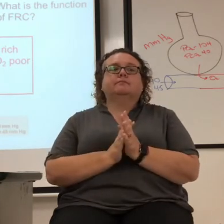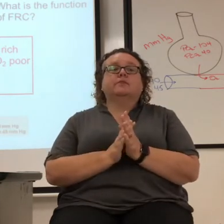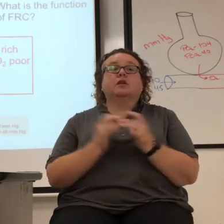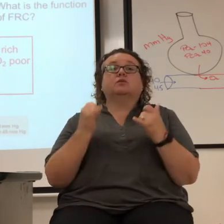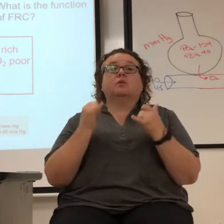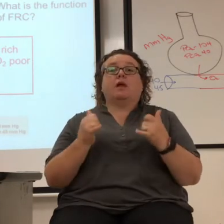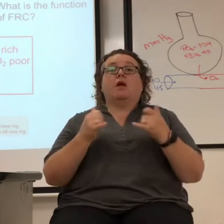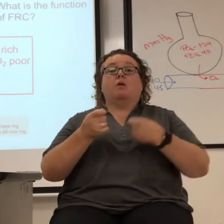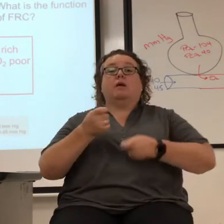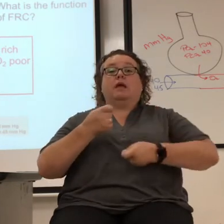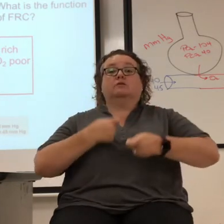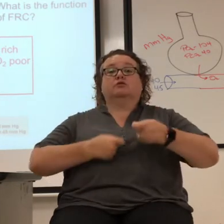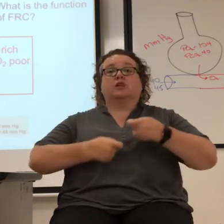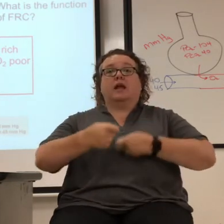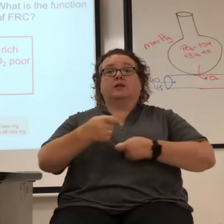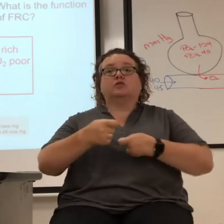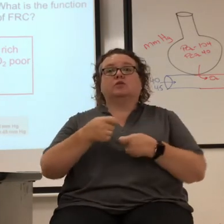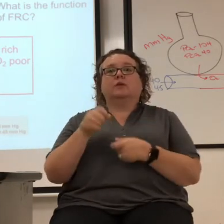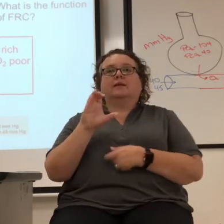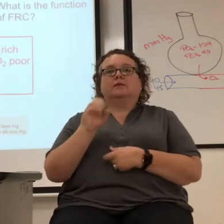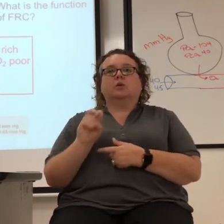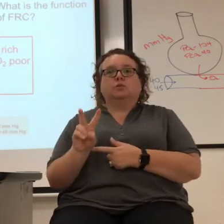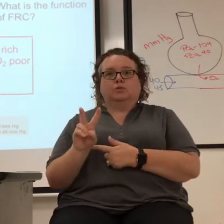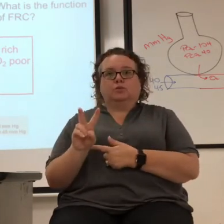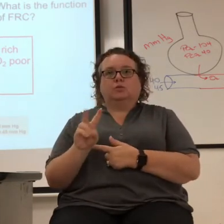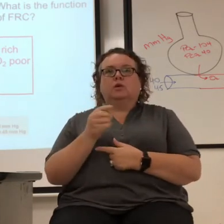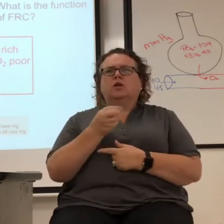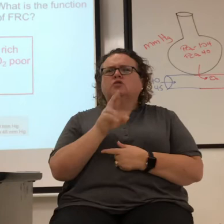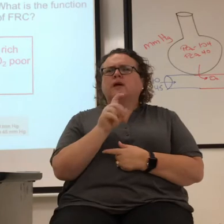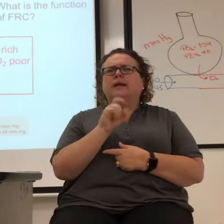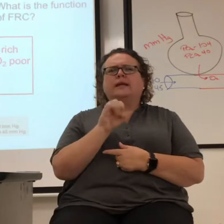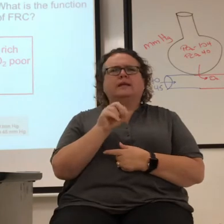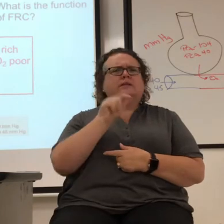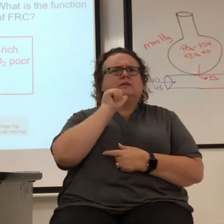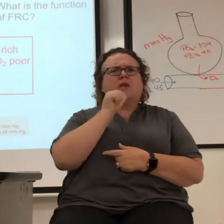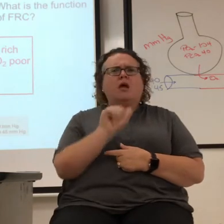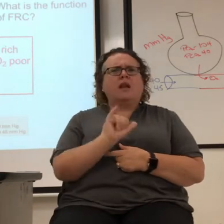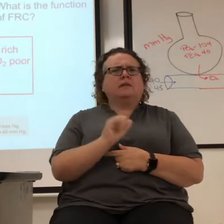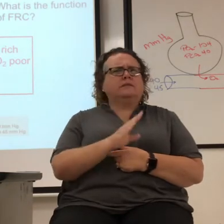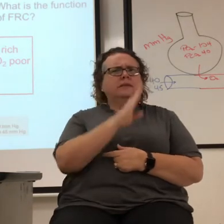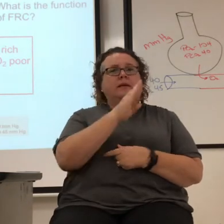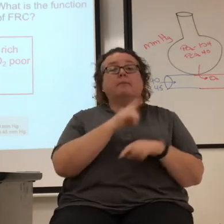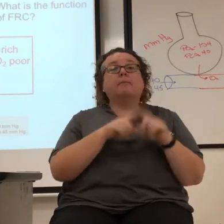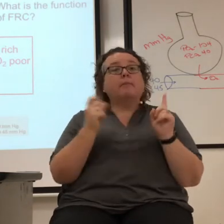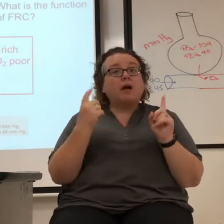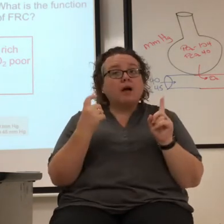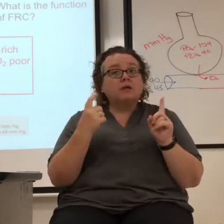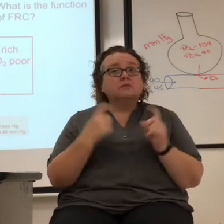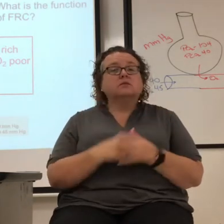the exchange for CO2. The gradient isn't as steep, but